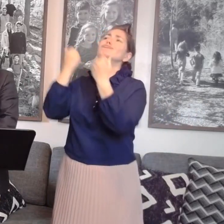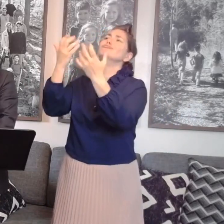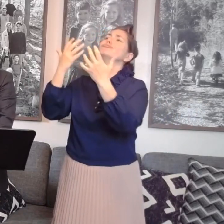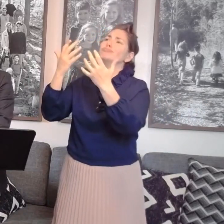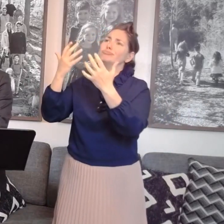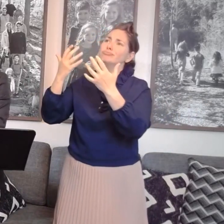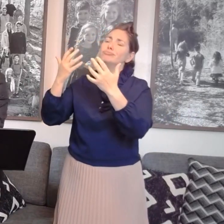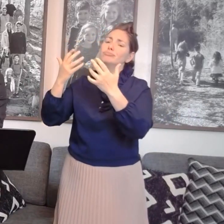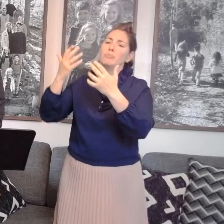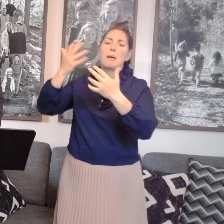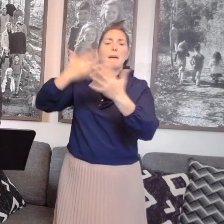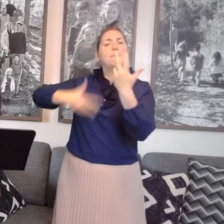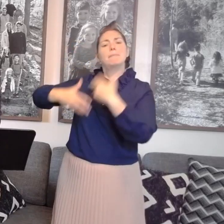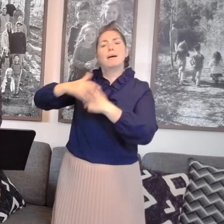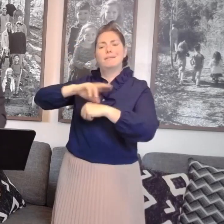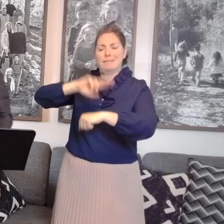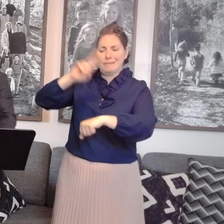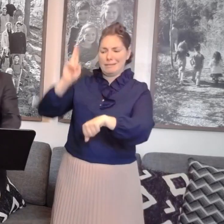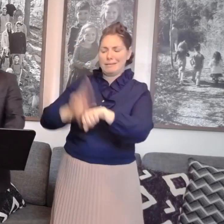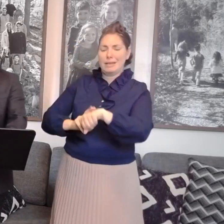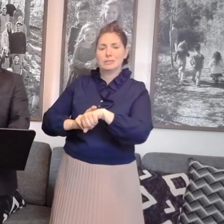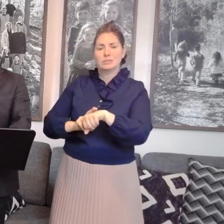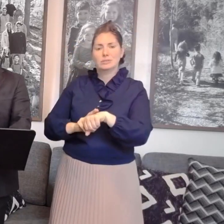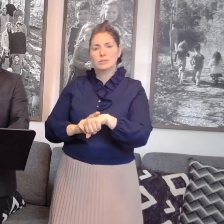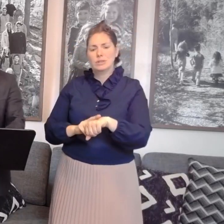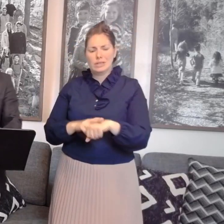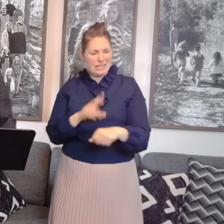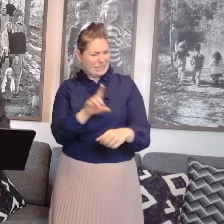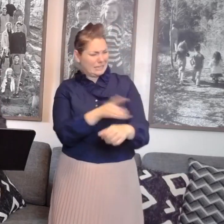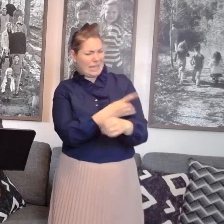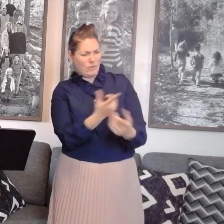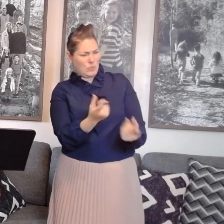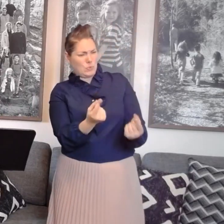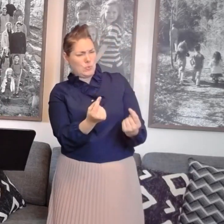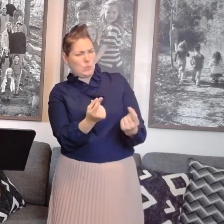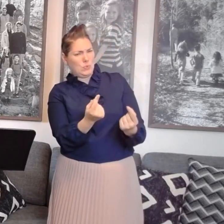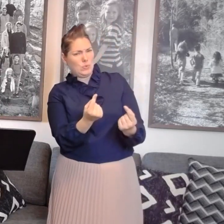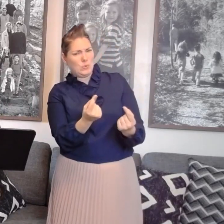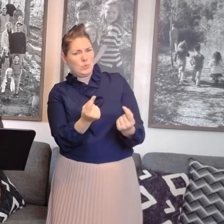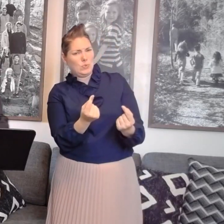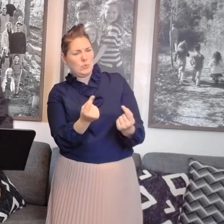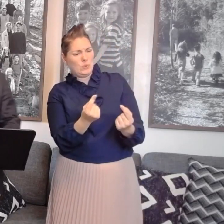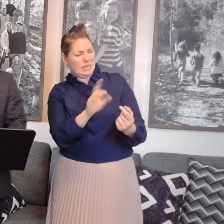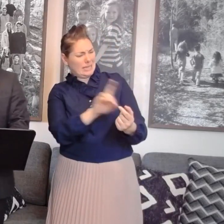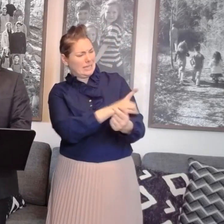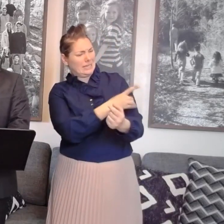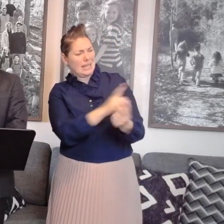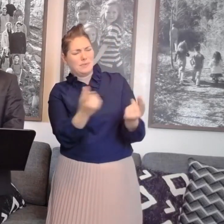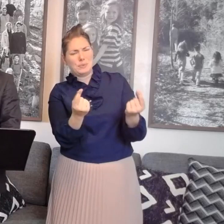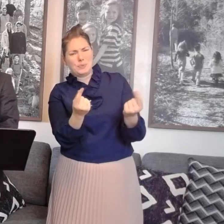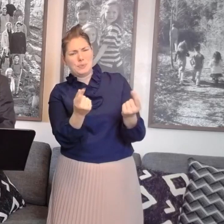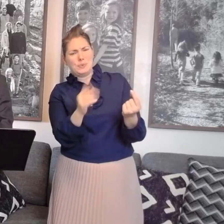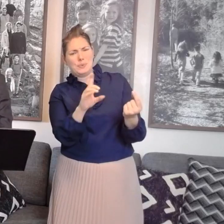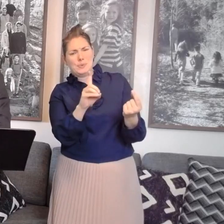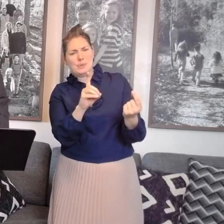the nations. Amen. What are you doing, David? What are you doing, David?